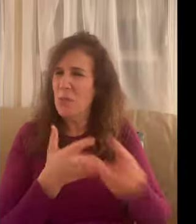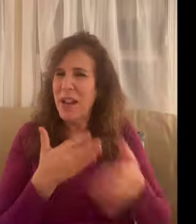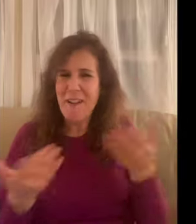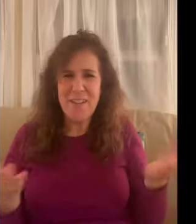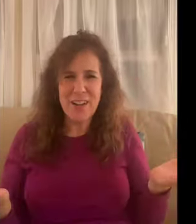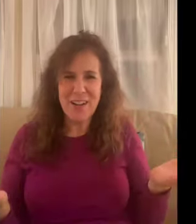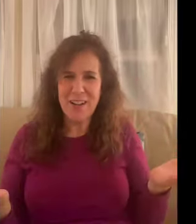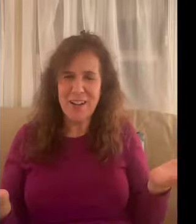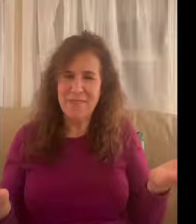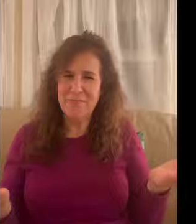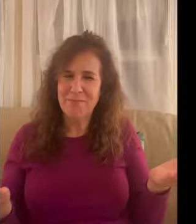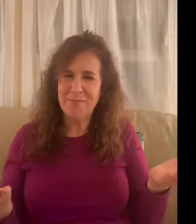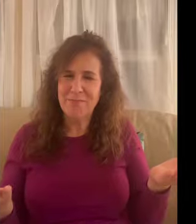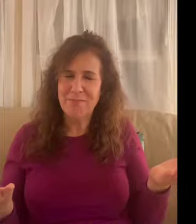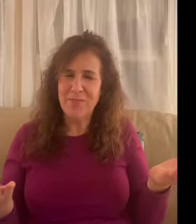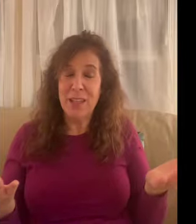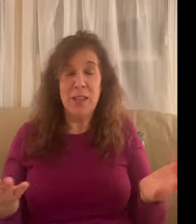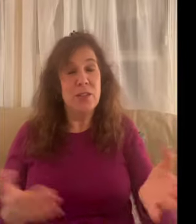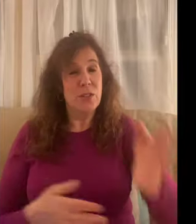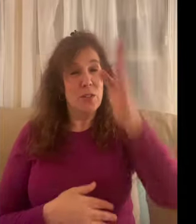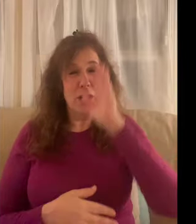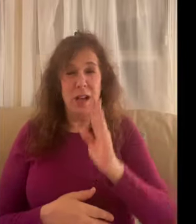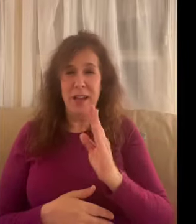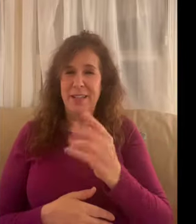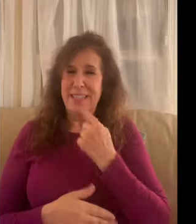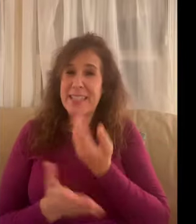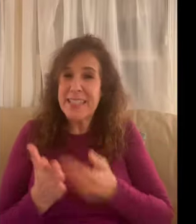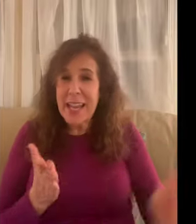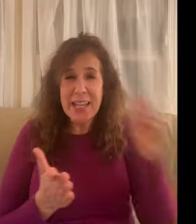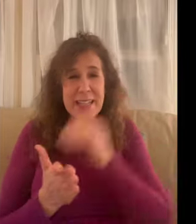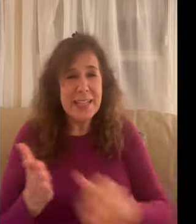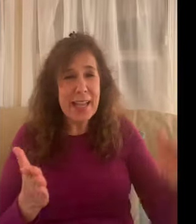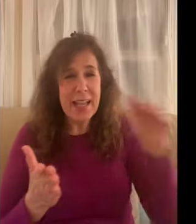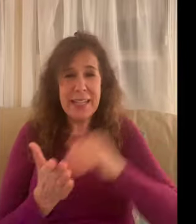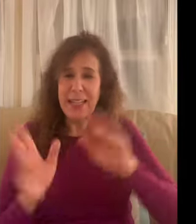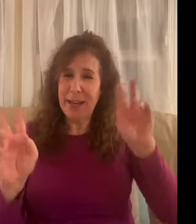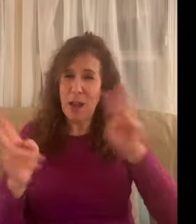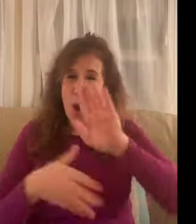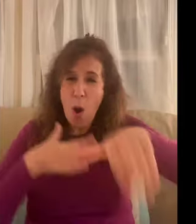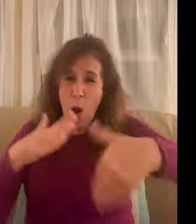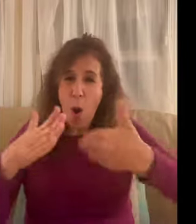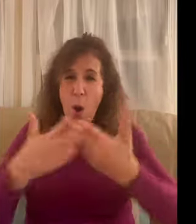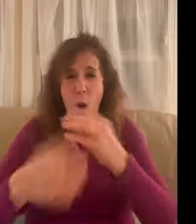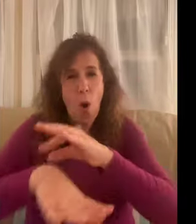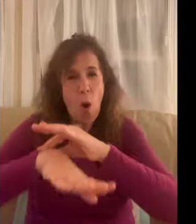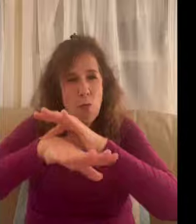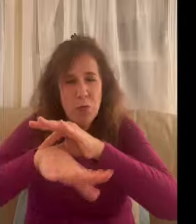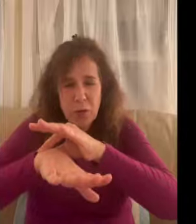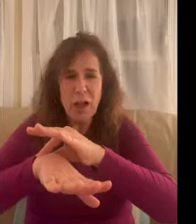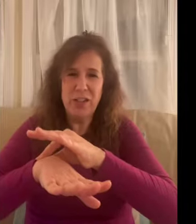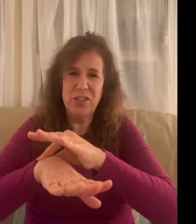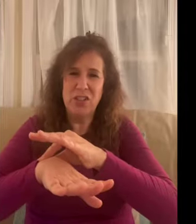whatever it is. And when God says that He keeps saying that all flesh was corrupt, the world was corrupt, all flesh became